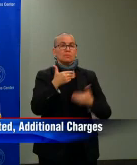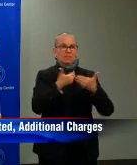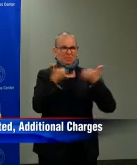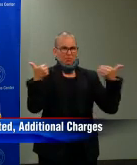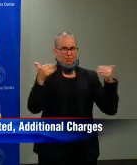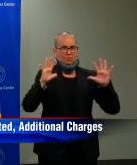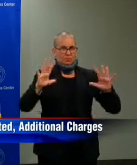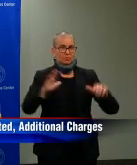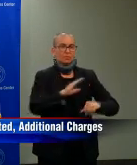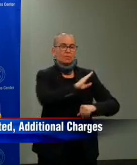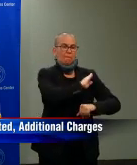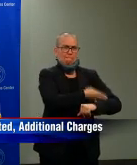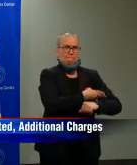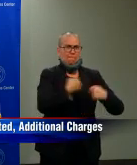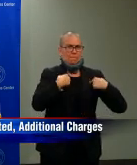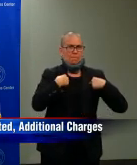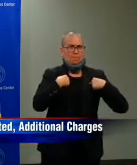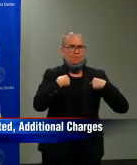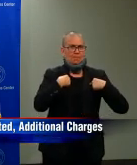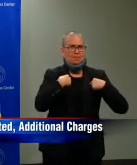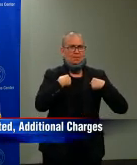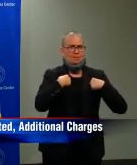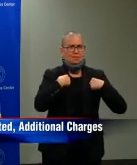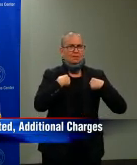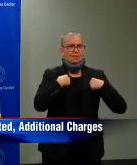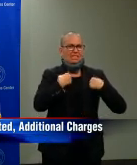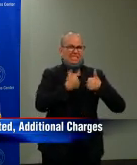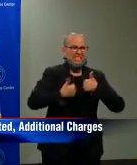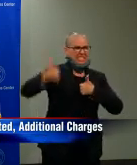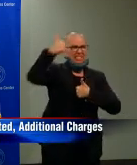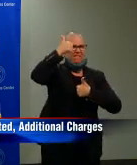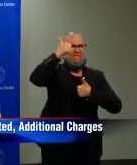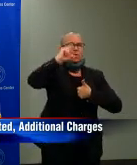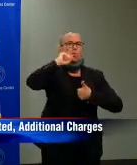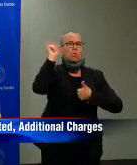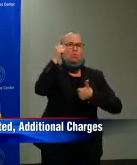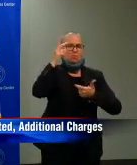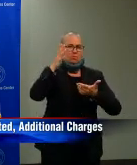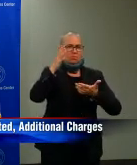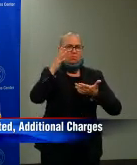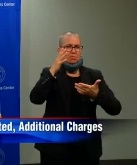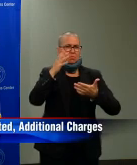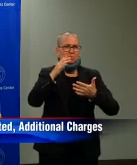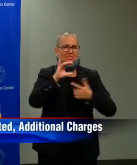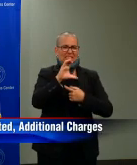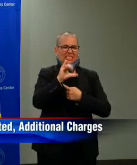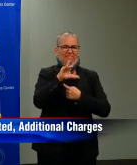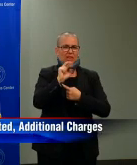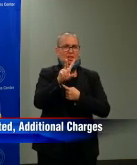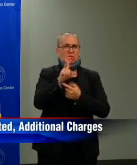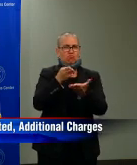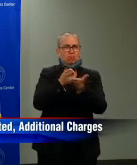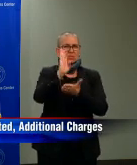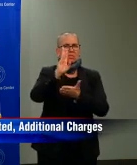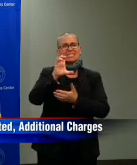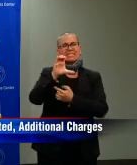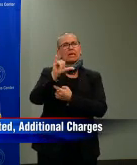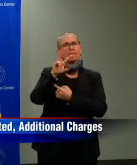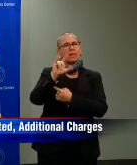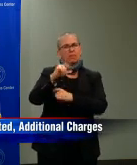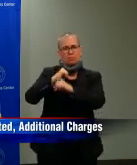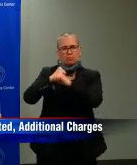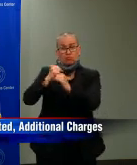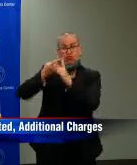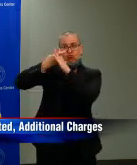used executive powers to start a civil rights and human rights investigation into the